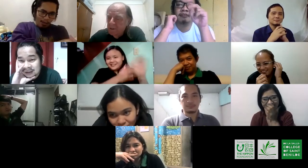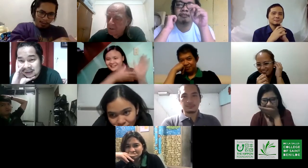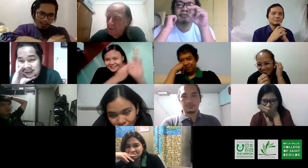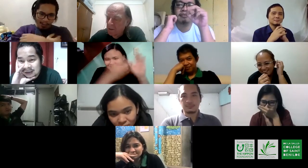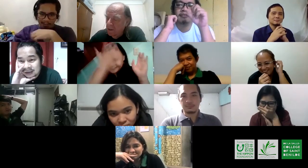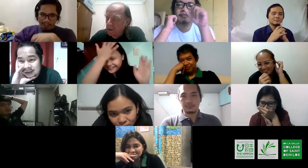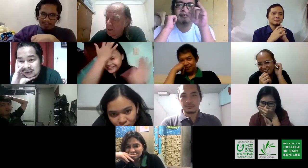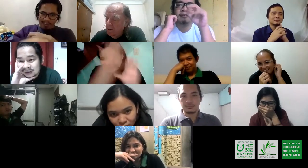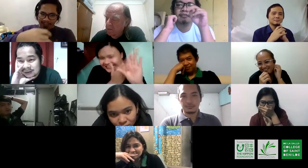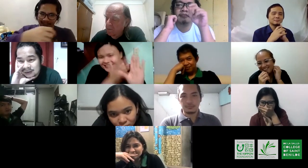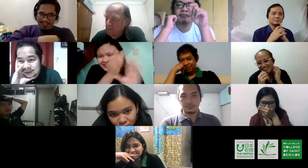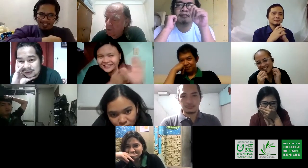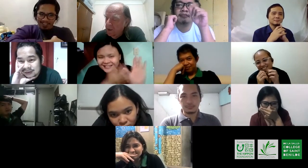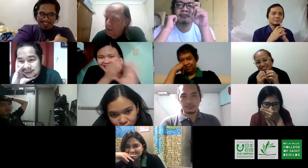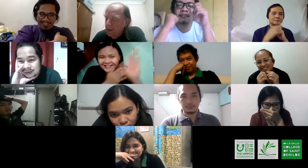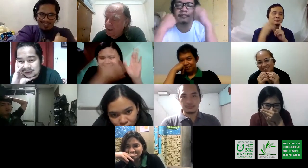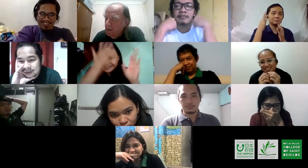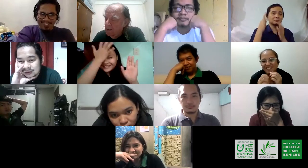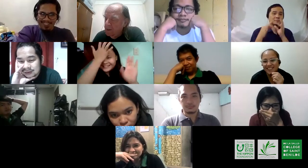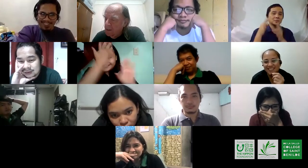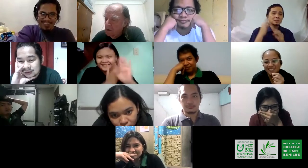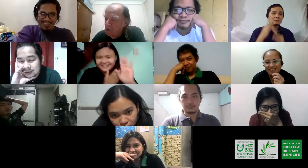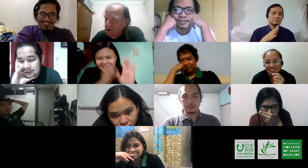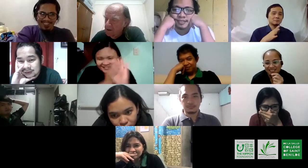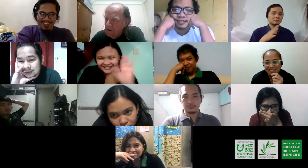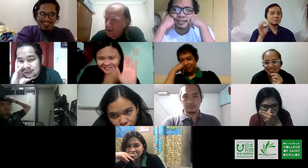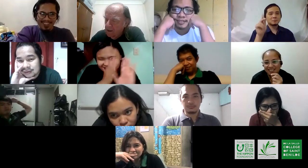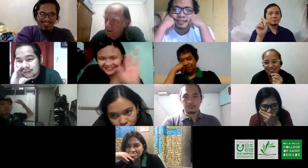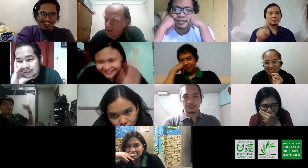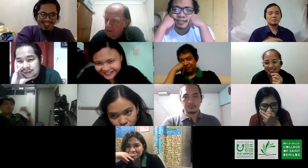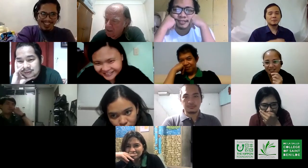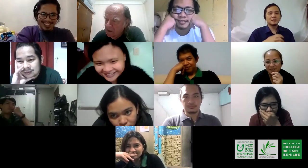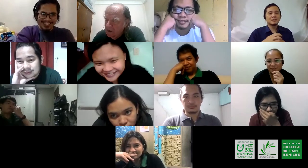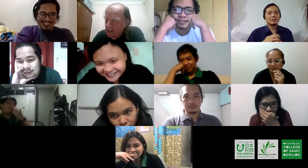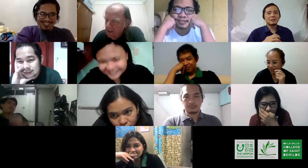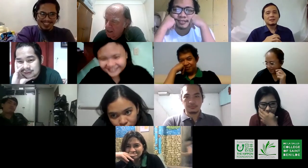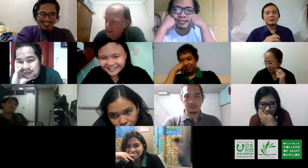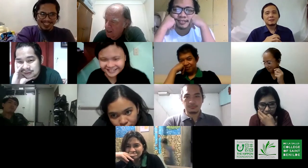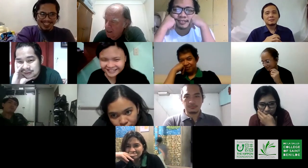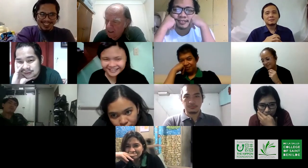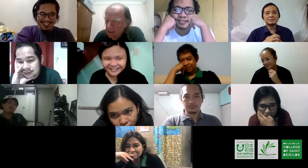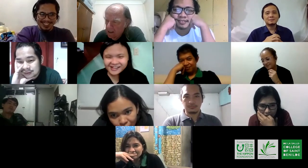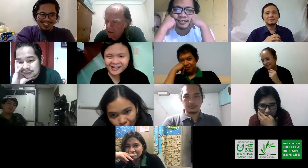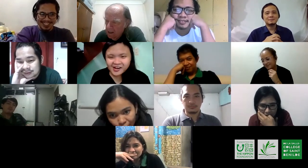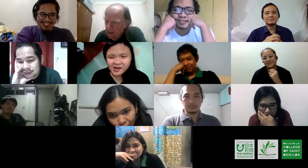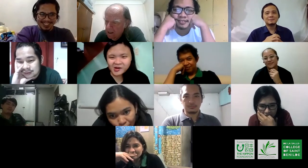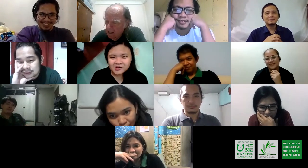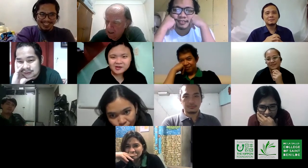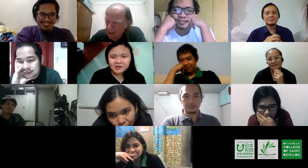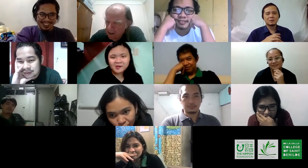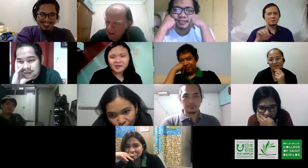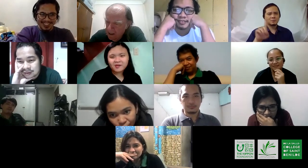I'm just pointing that out. Let me, hold on a second here, let me see.